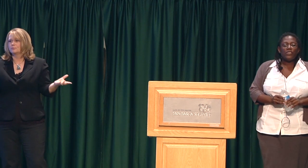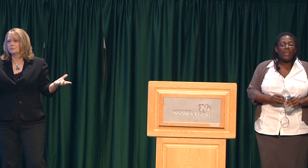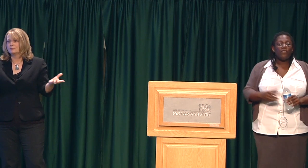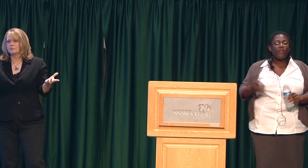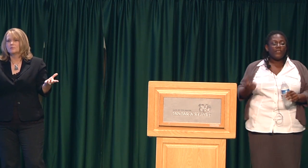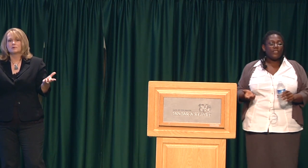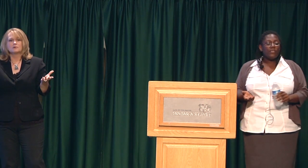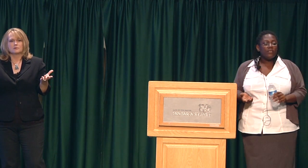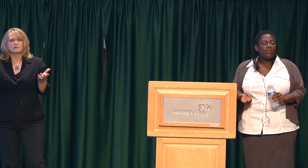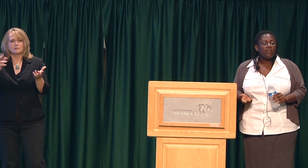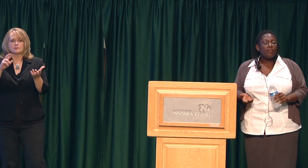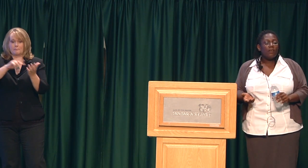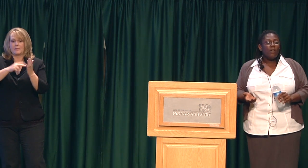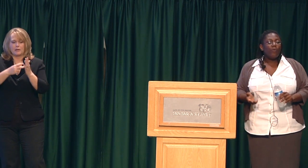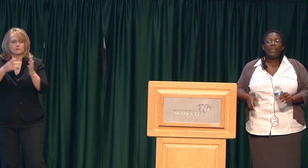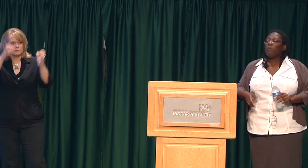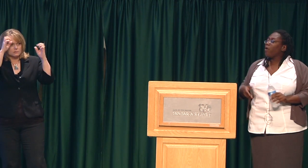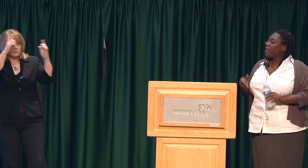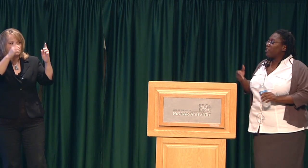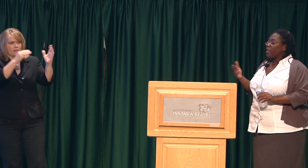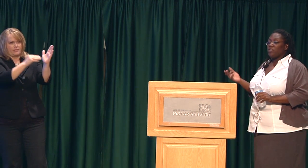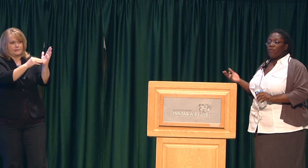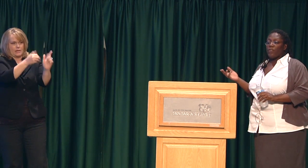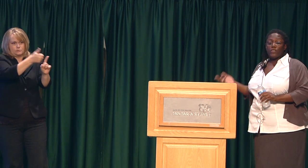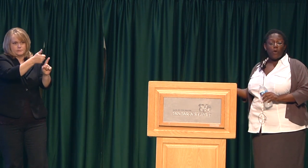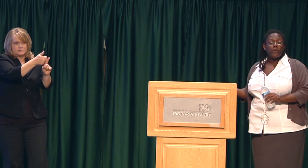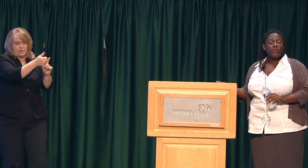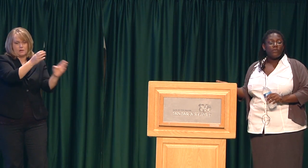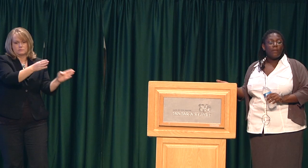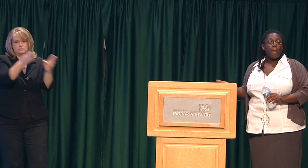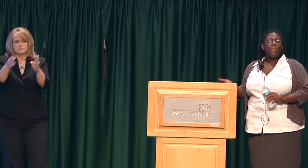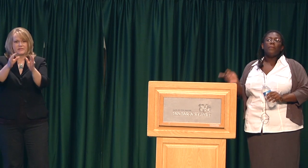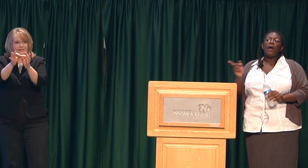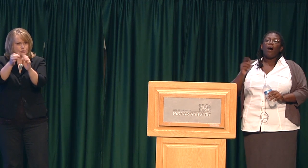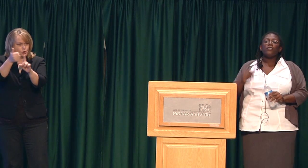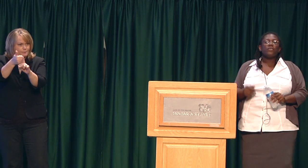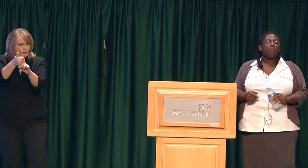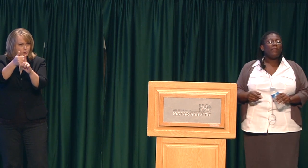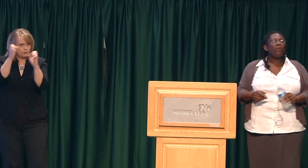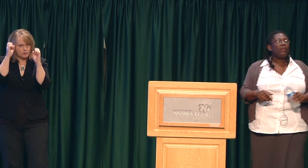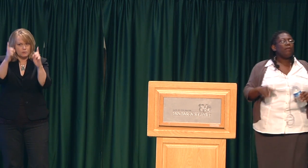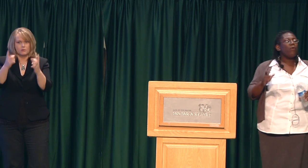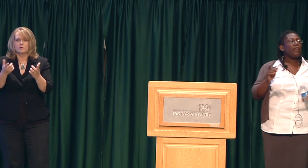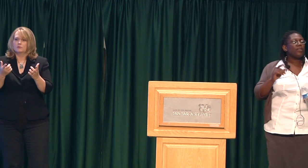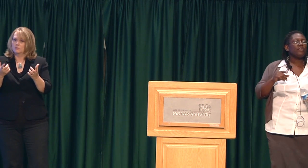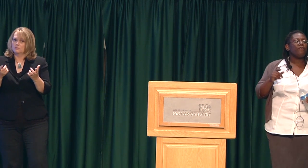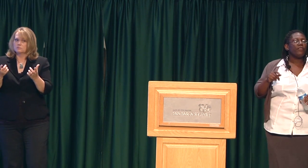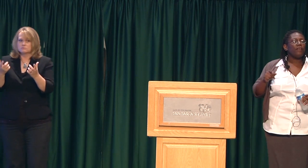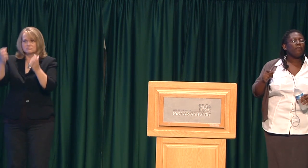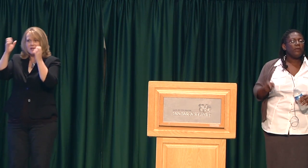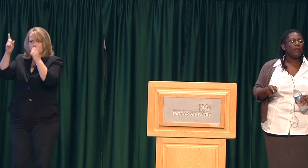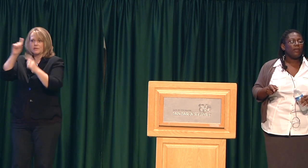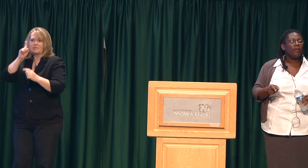more education for physicians. We need more education for the interpreters. But I also submit that we need more education